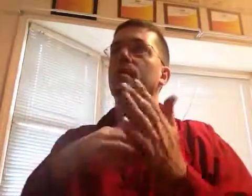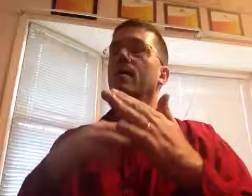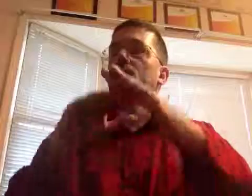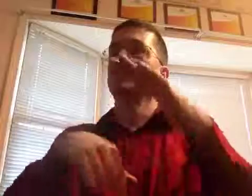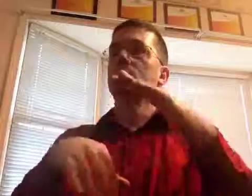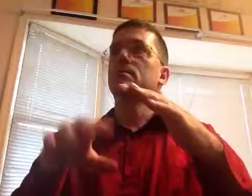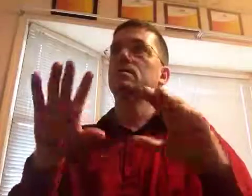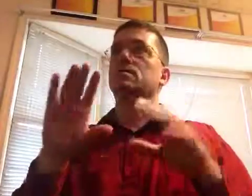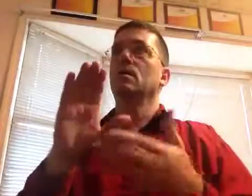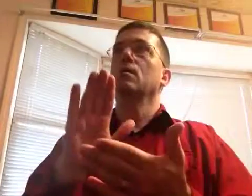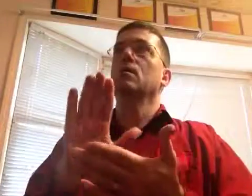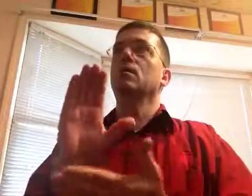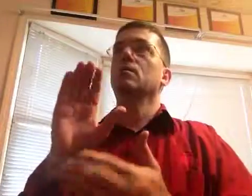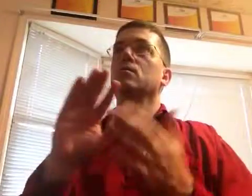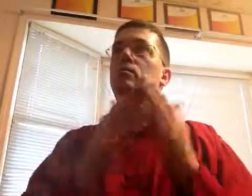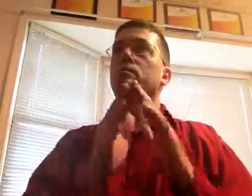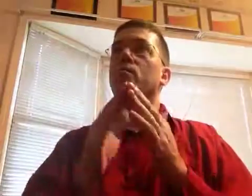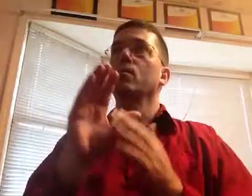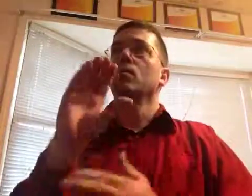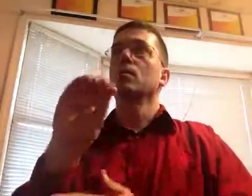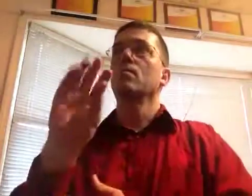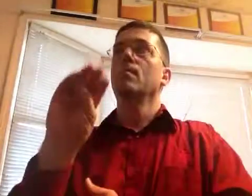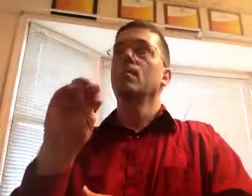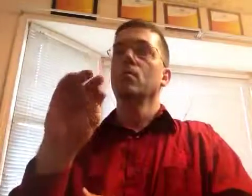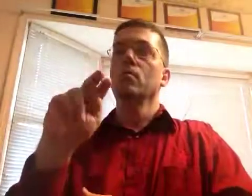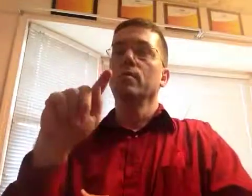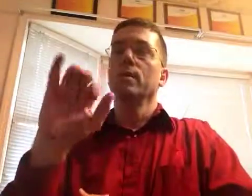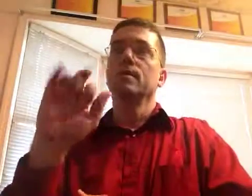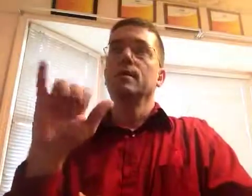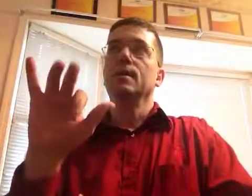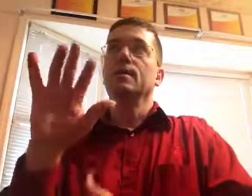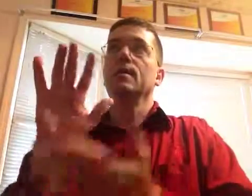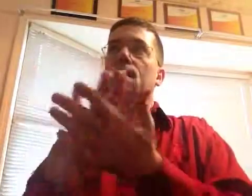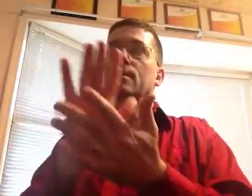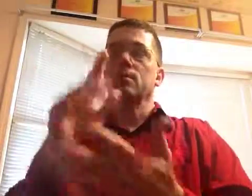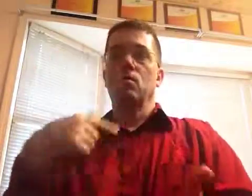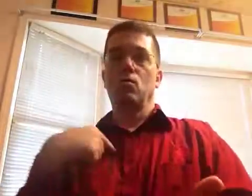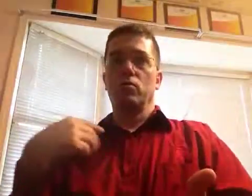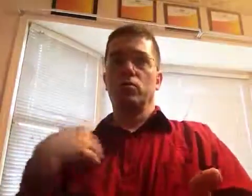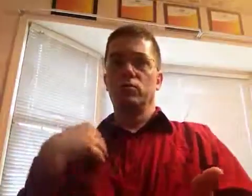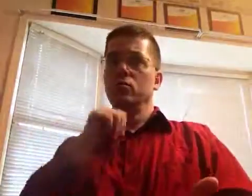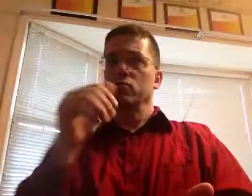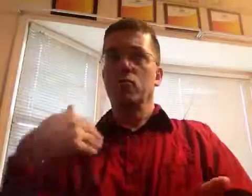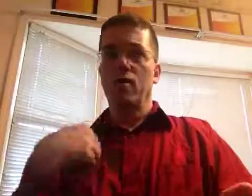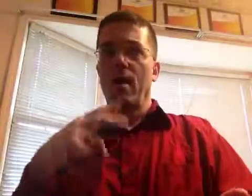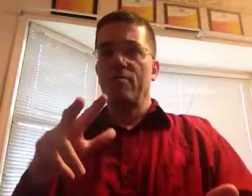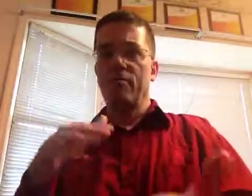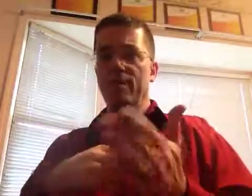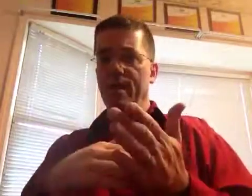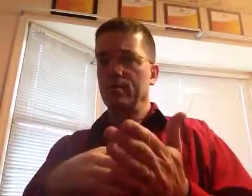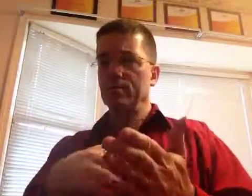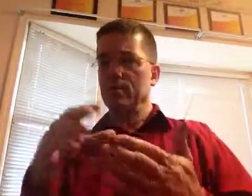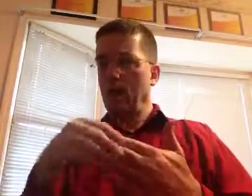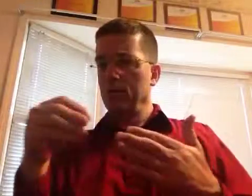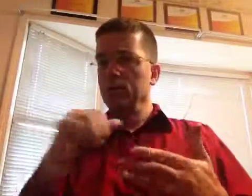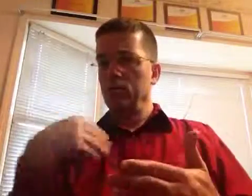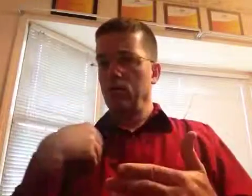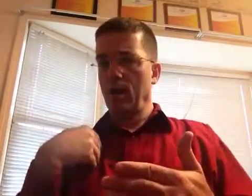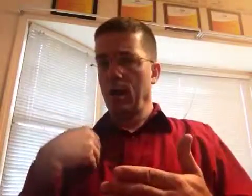college. You don't have $3,000? What's that? You don't have $3,000? No, I just